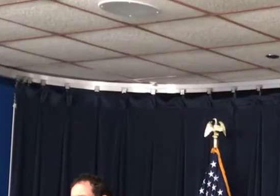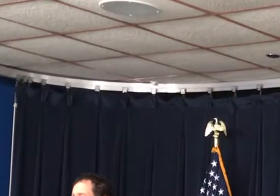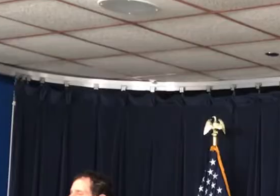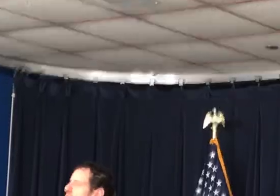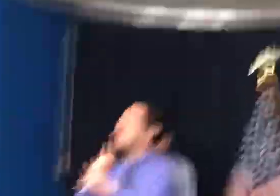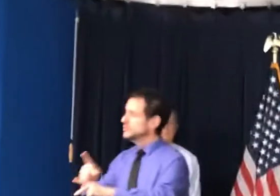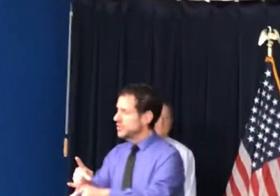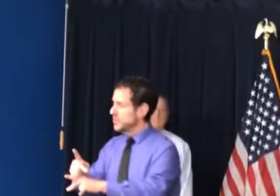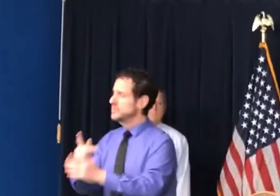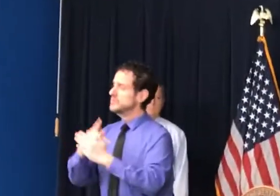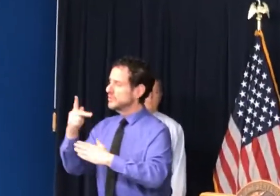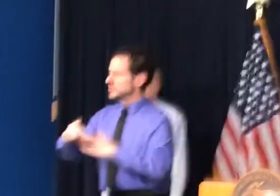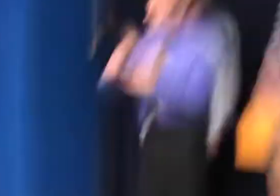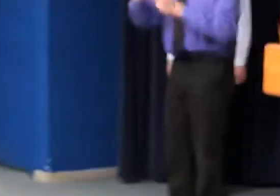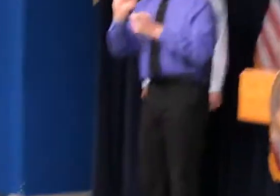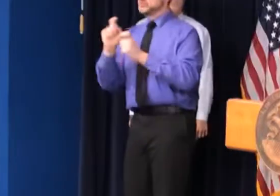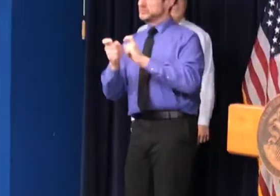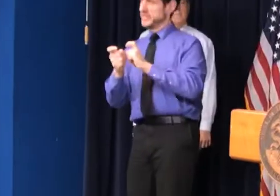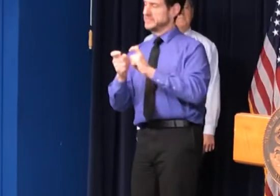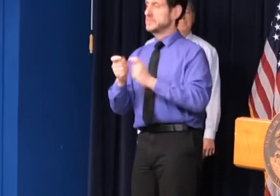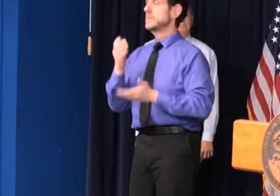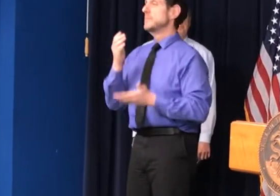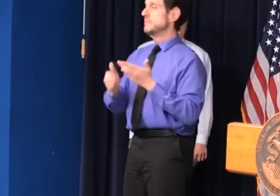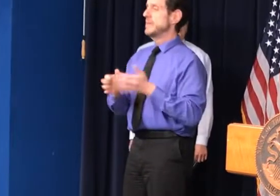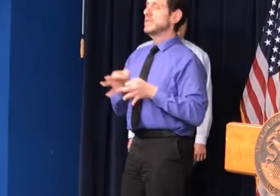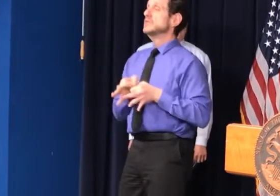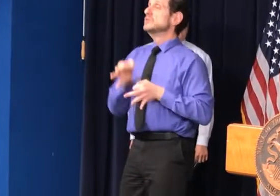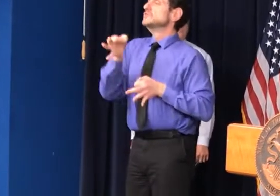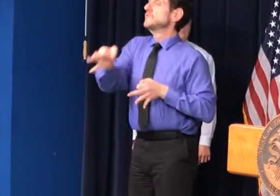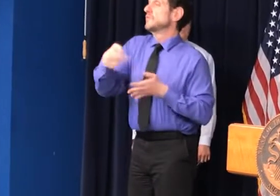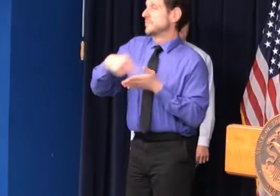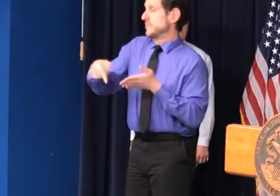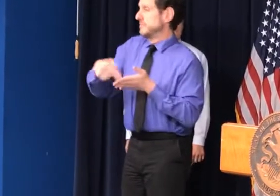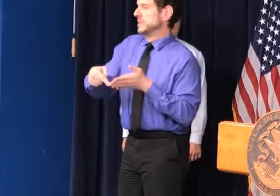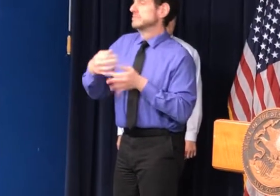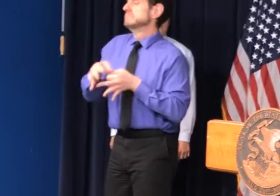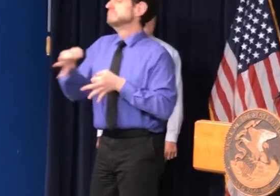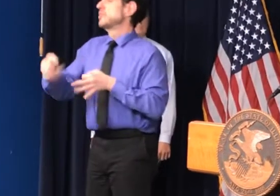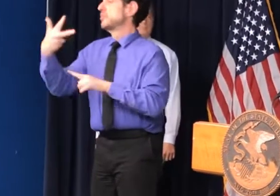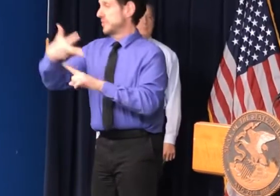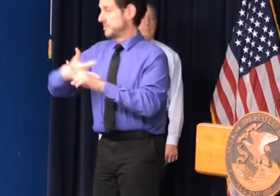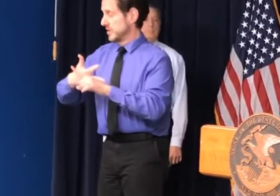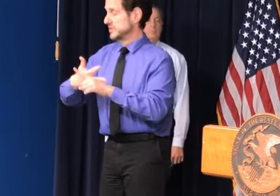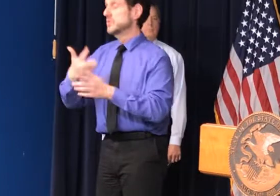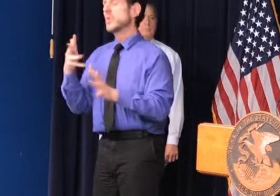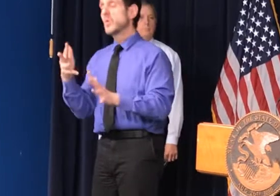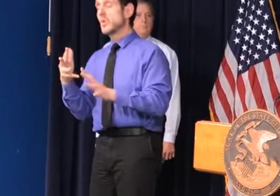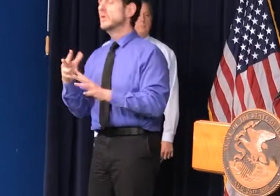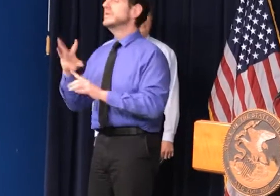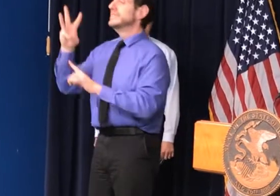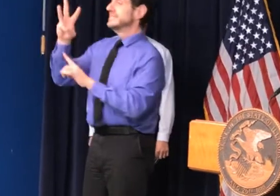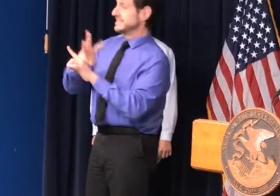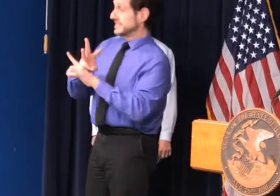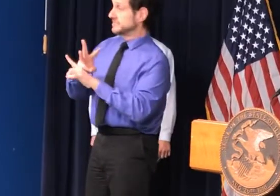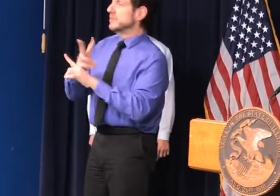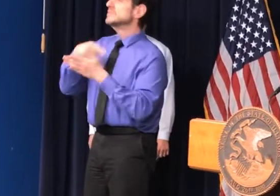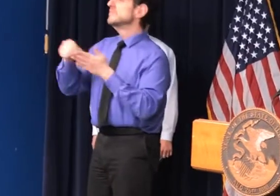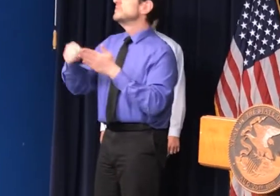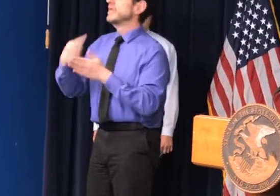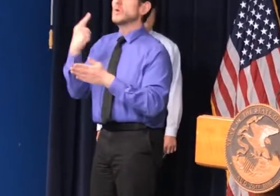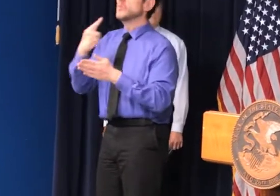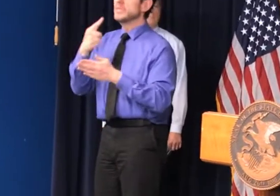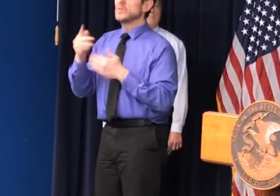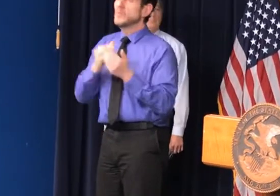loan structures through either a 3-month deferral of payments or 6 months of interest-only